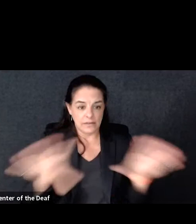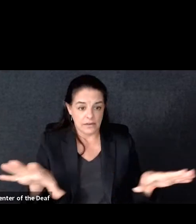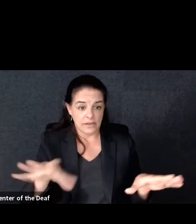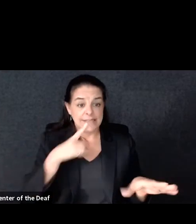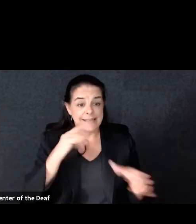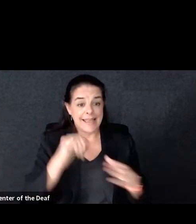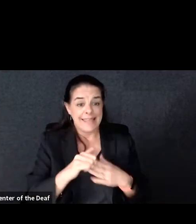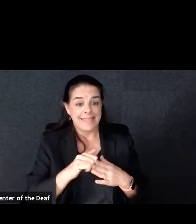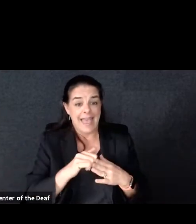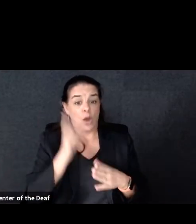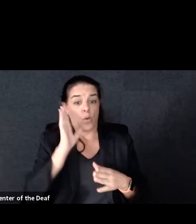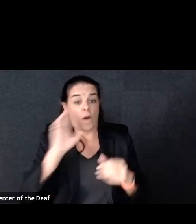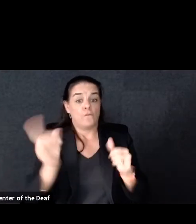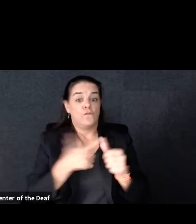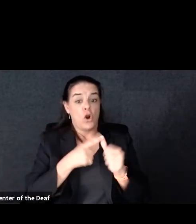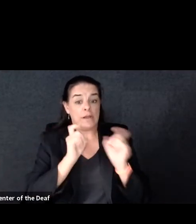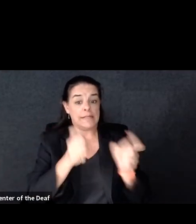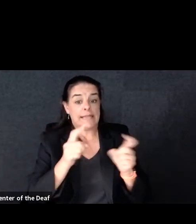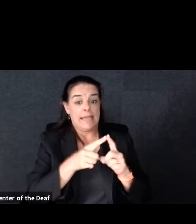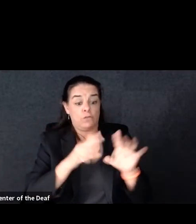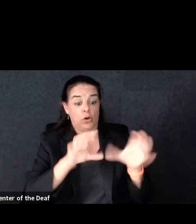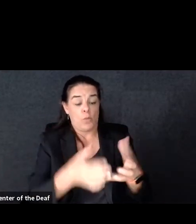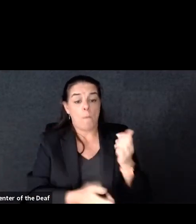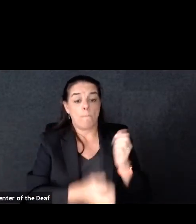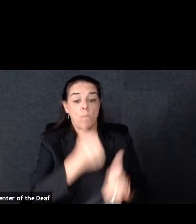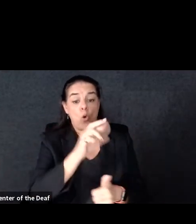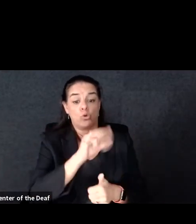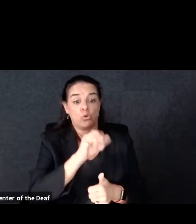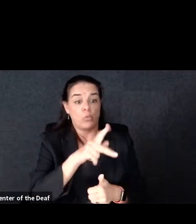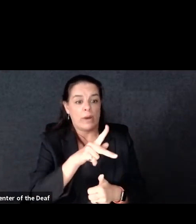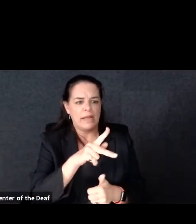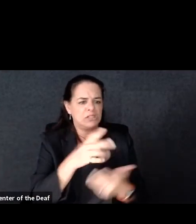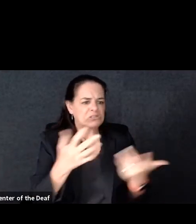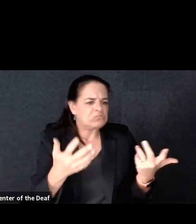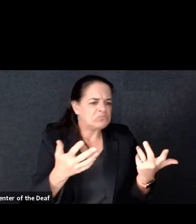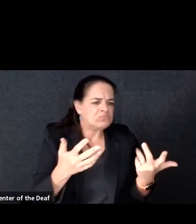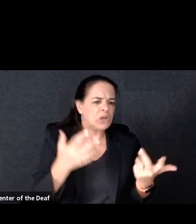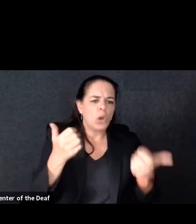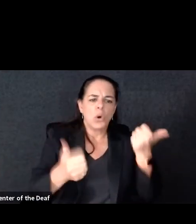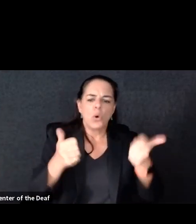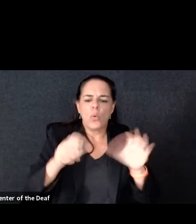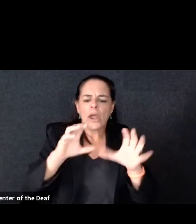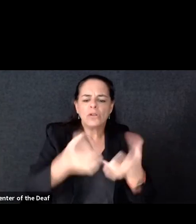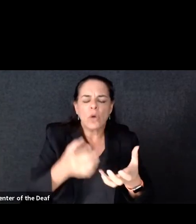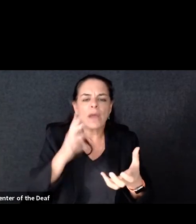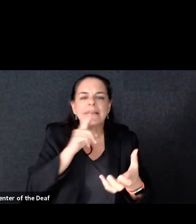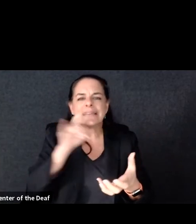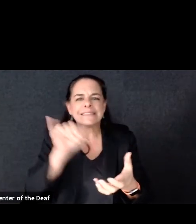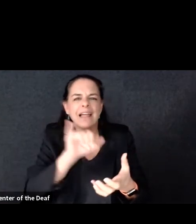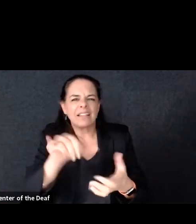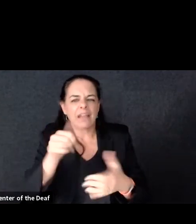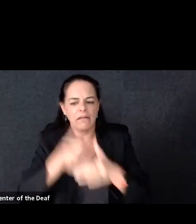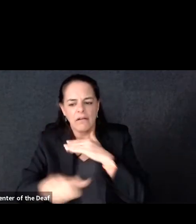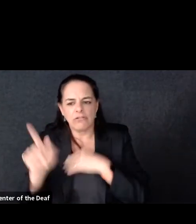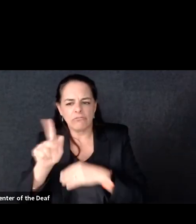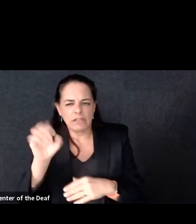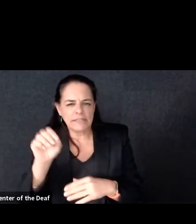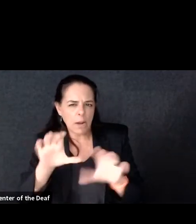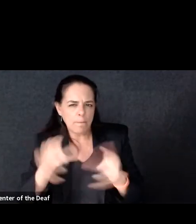will first be available to populations most at risk. What populations would fall under that category in Knox County?